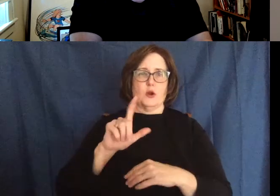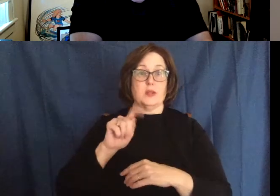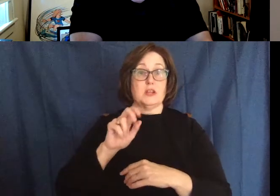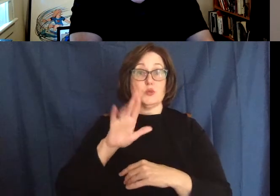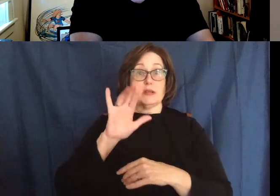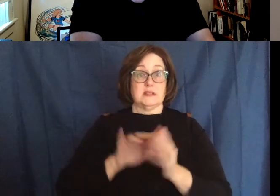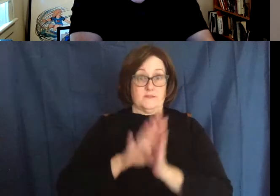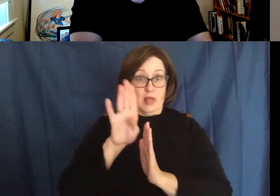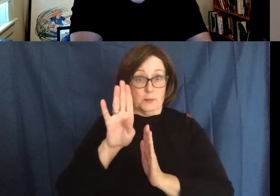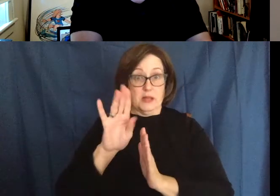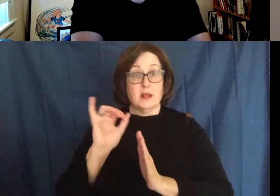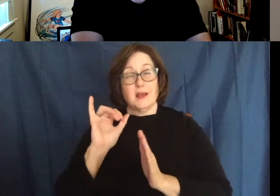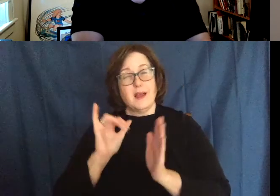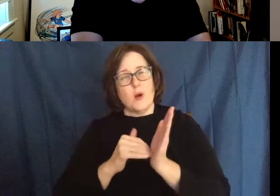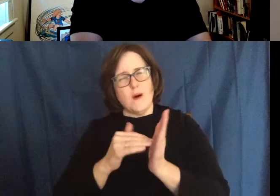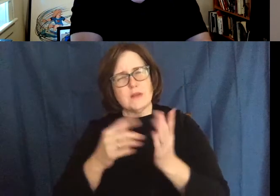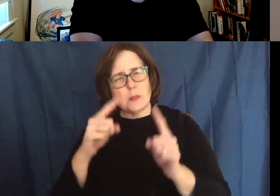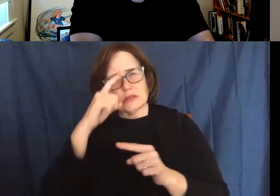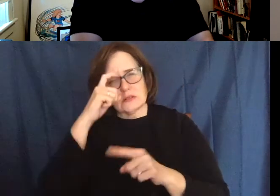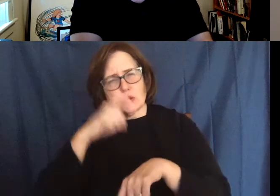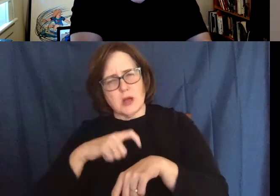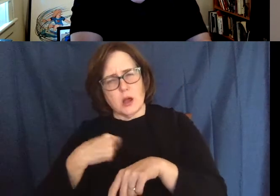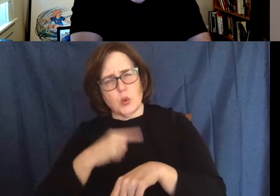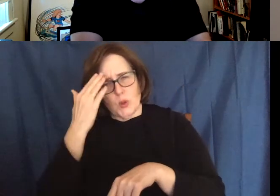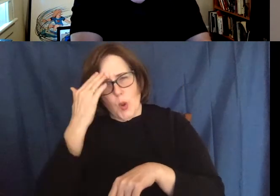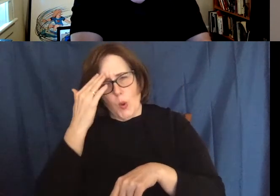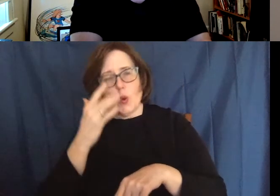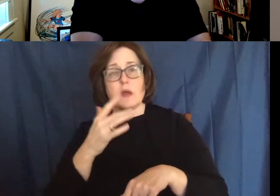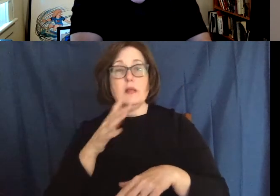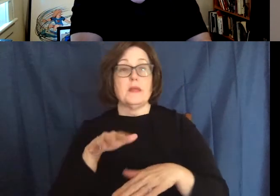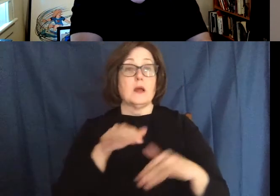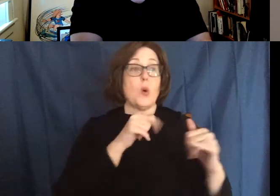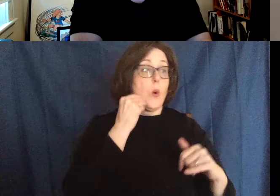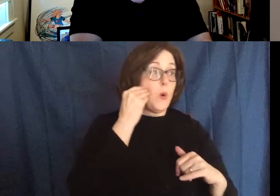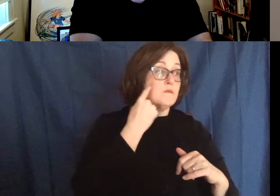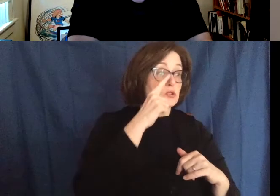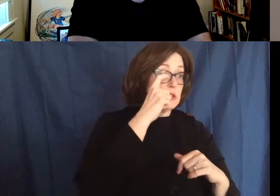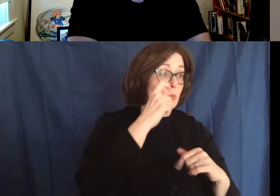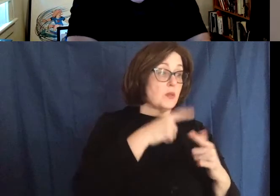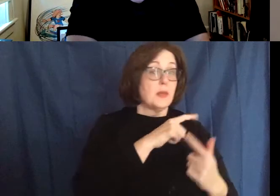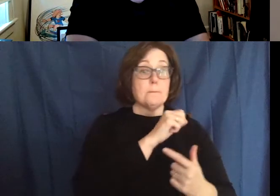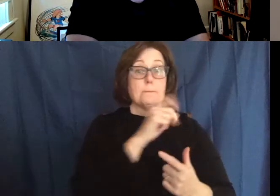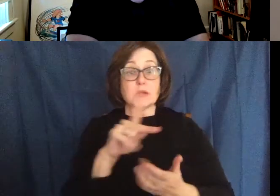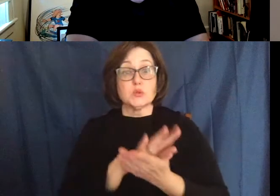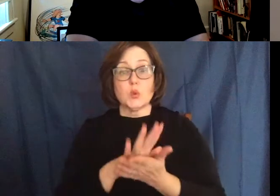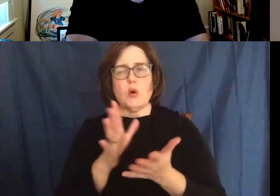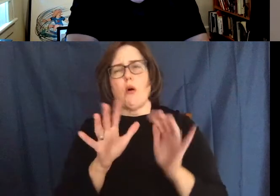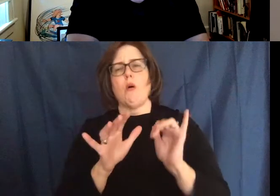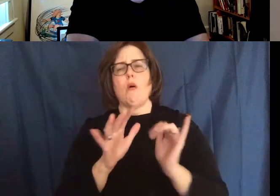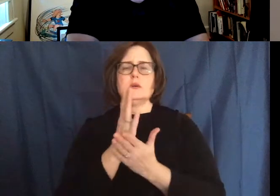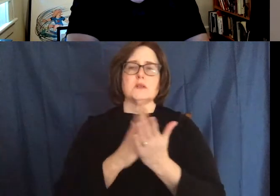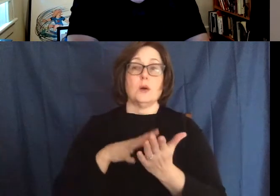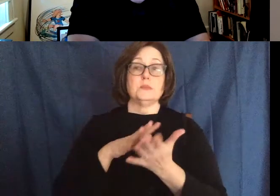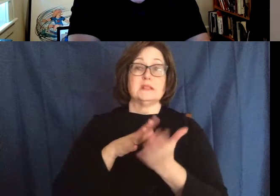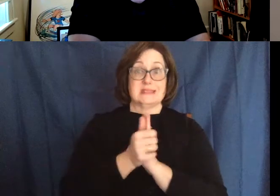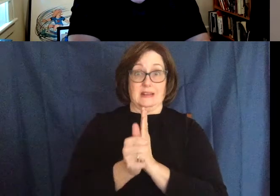them when they come back, or they're weaker in several skills when they come back from their summer holidays. Well, it's expected, and it's already happening.